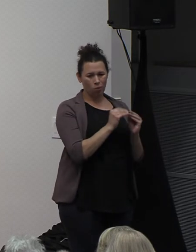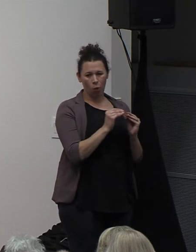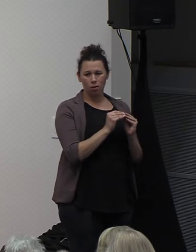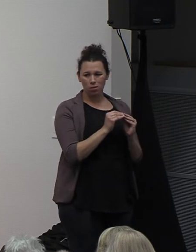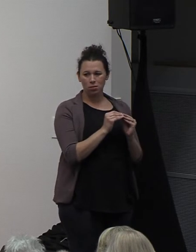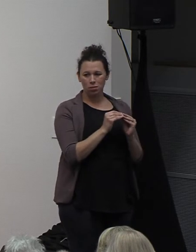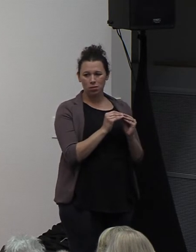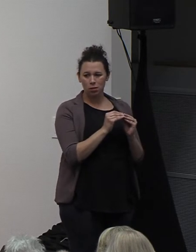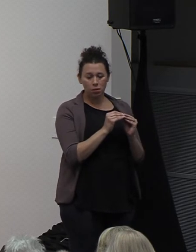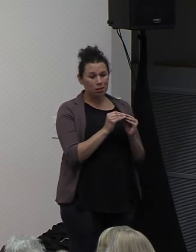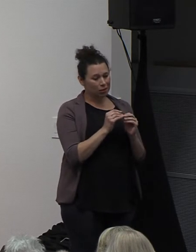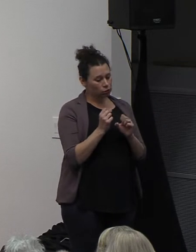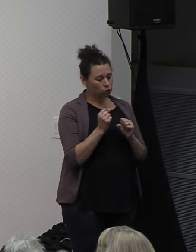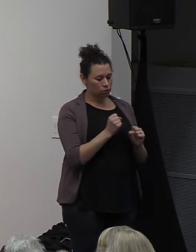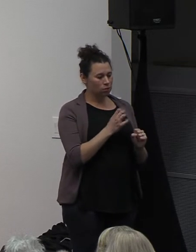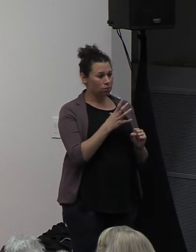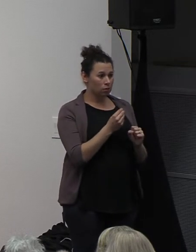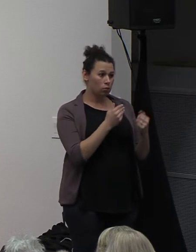with responsibility.